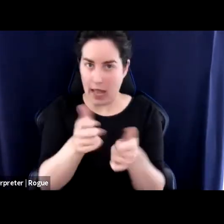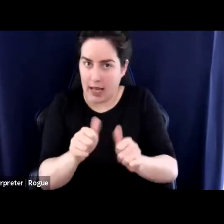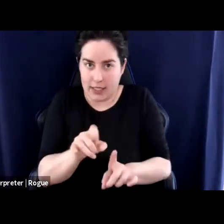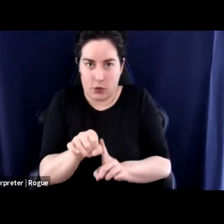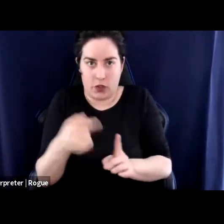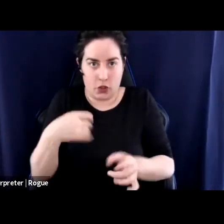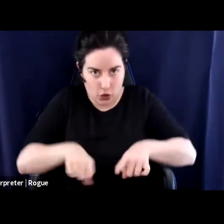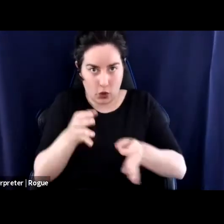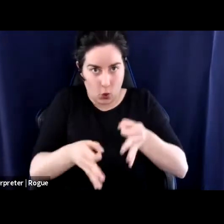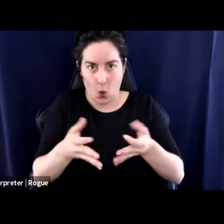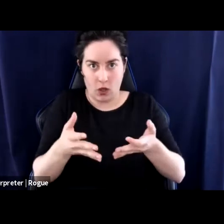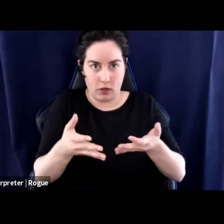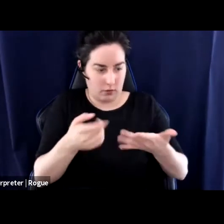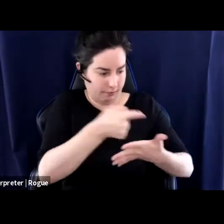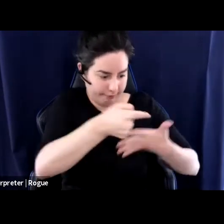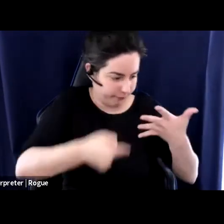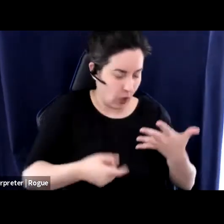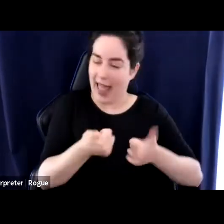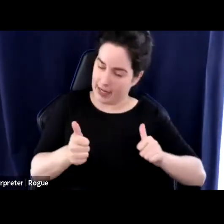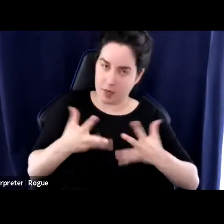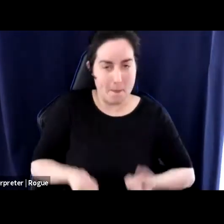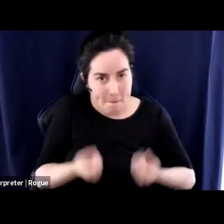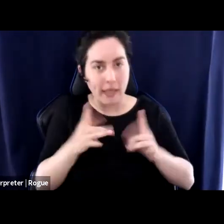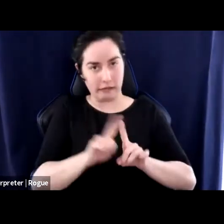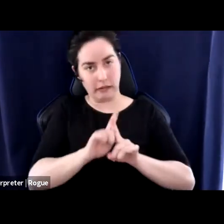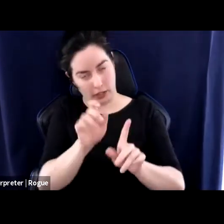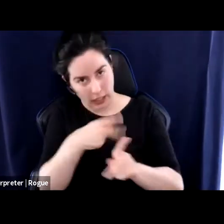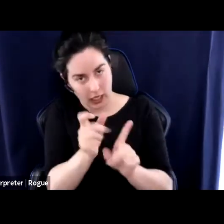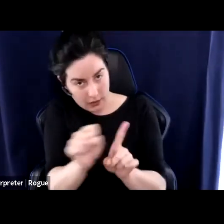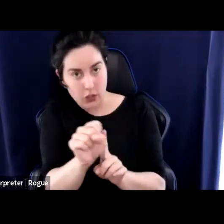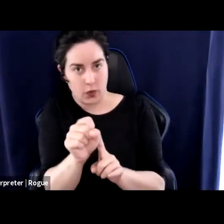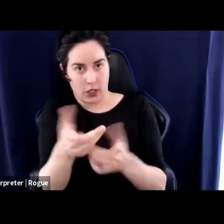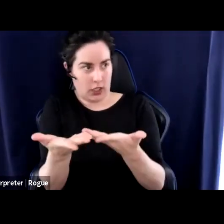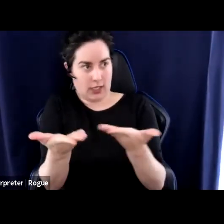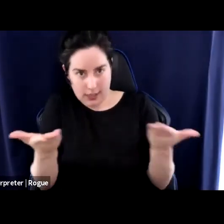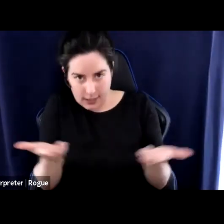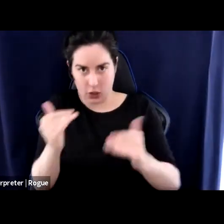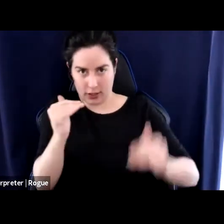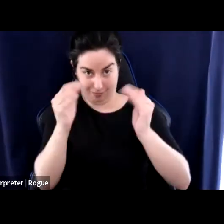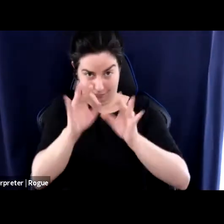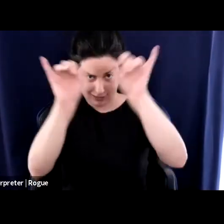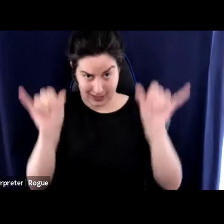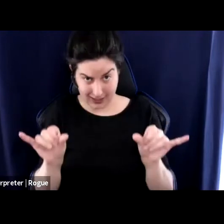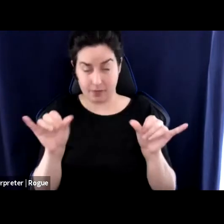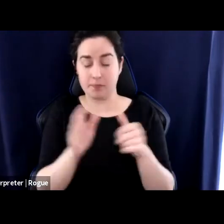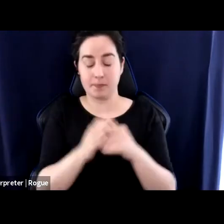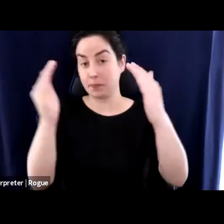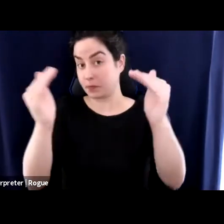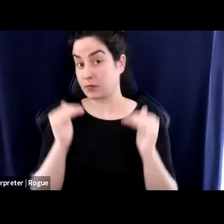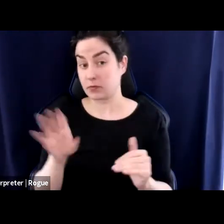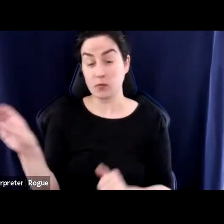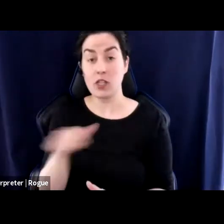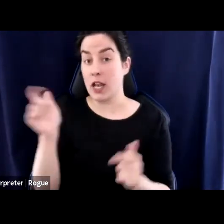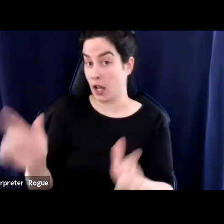disabilities in all kinds of situations in the justice system. I think the case also highlights another